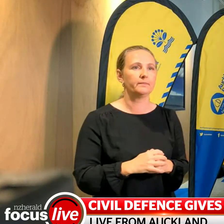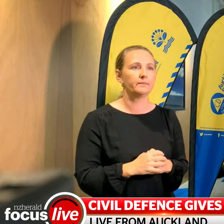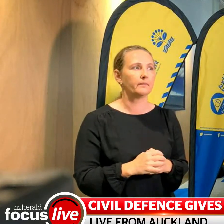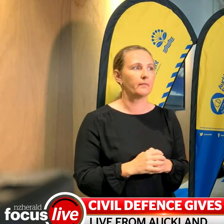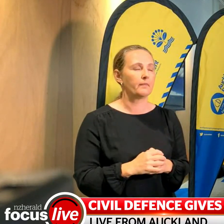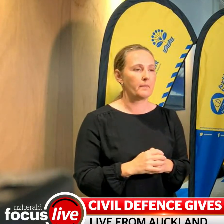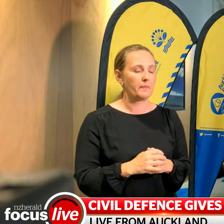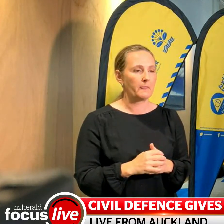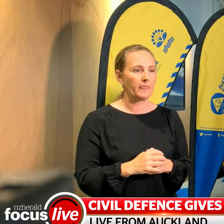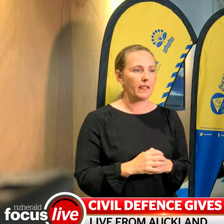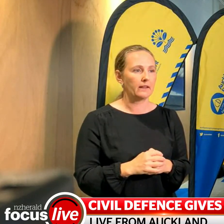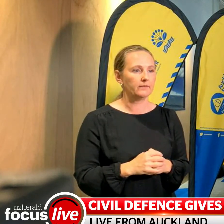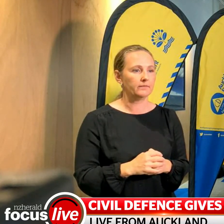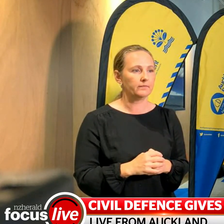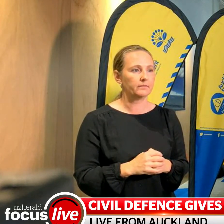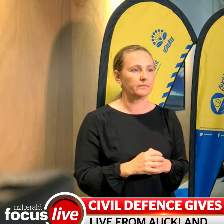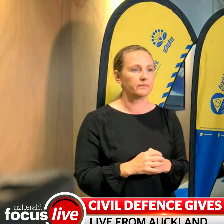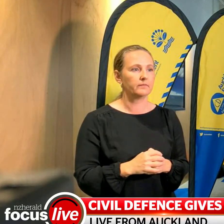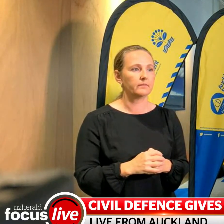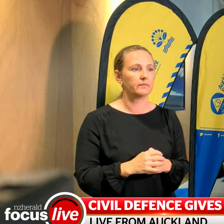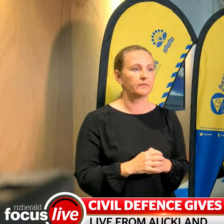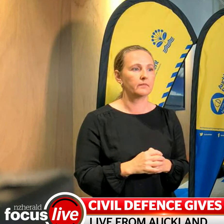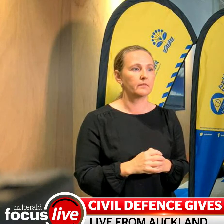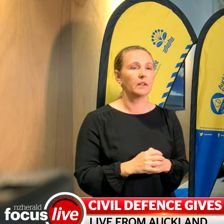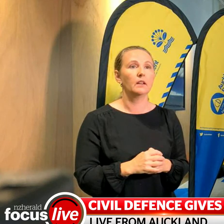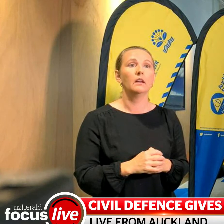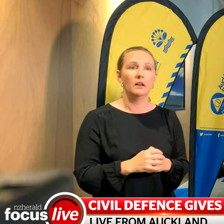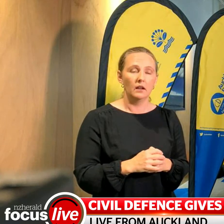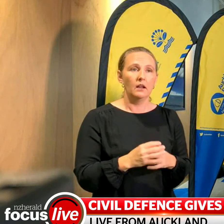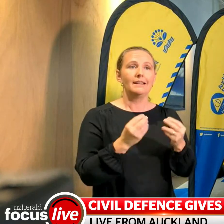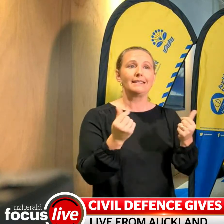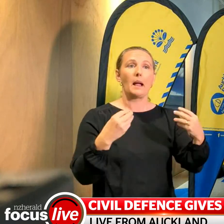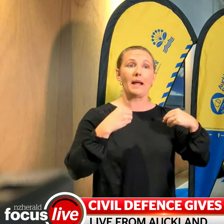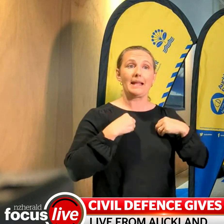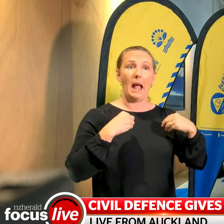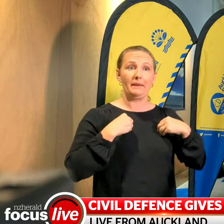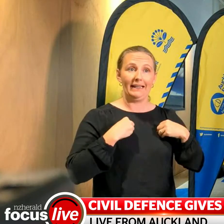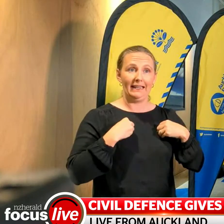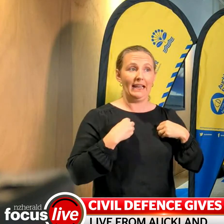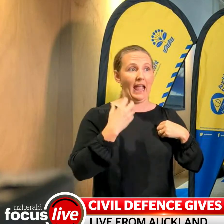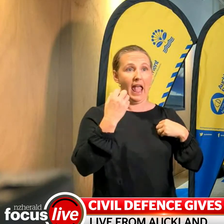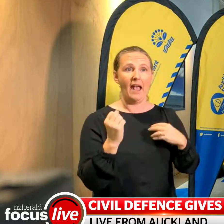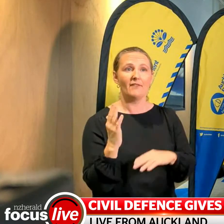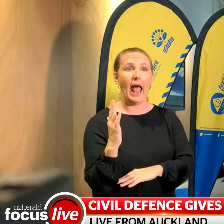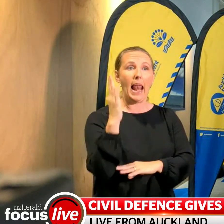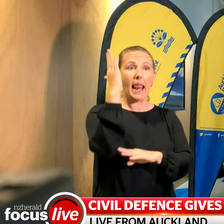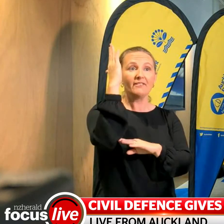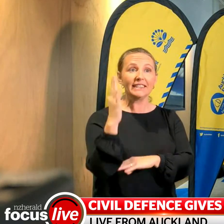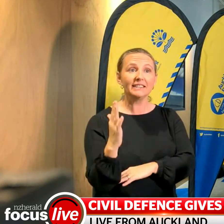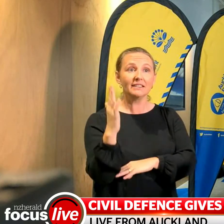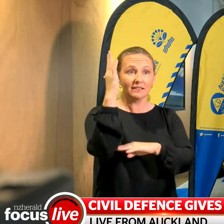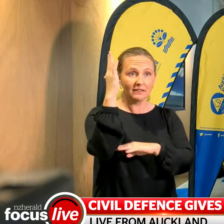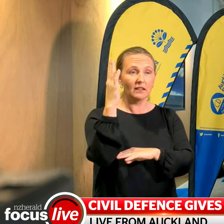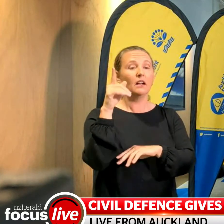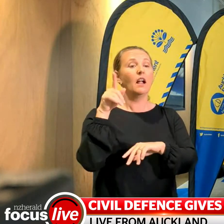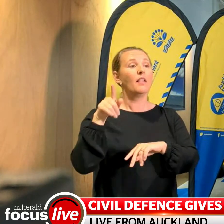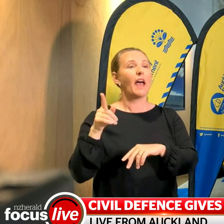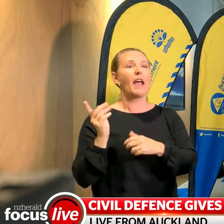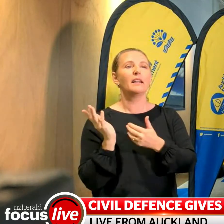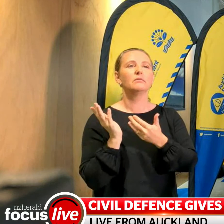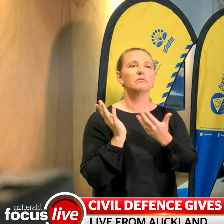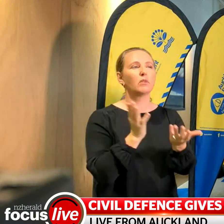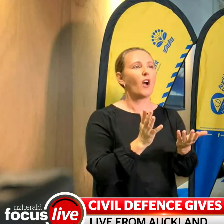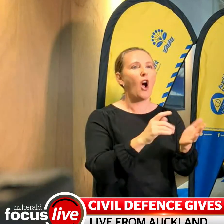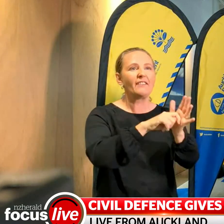of from some of the companies that provide lift and escalator services across Tamaki Makaurau, that they